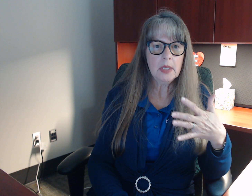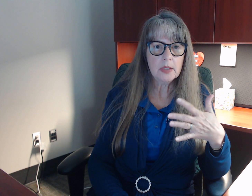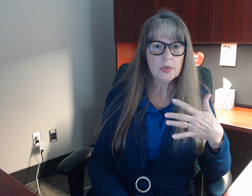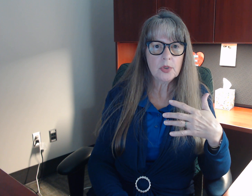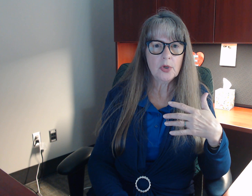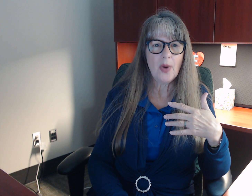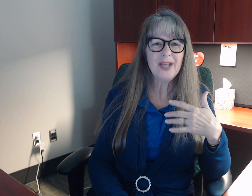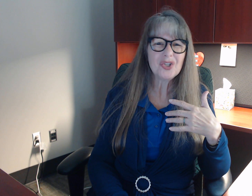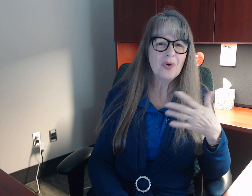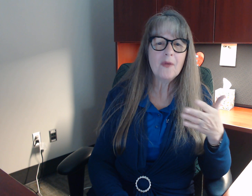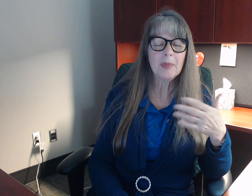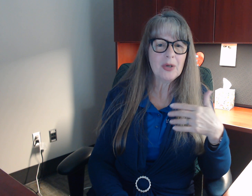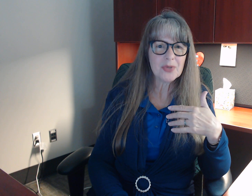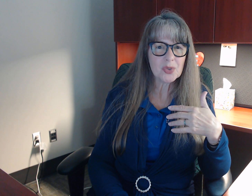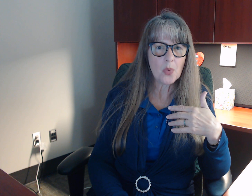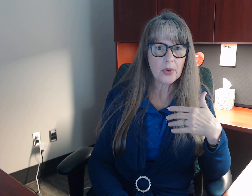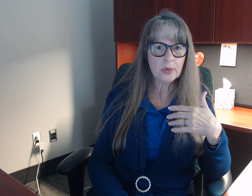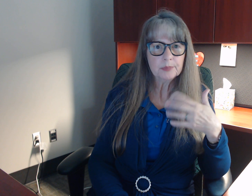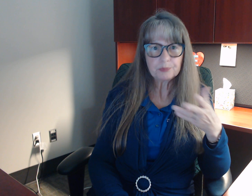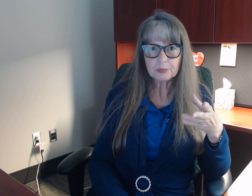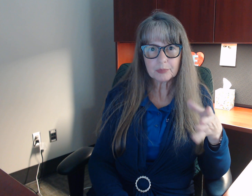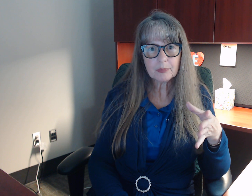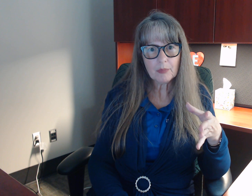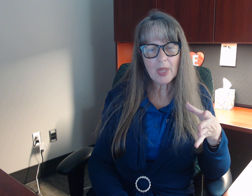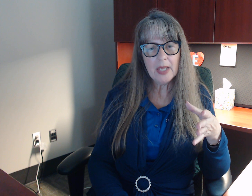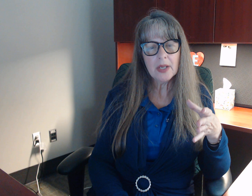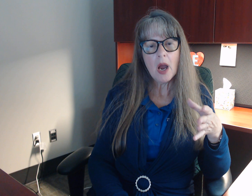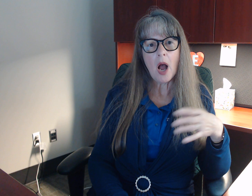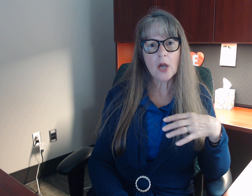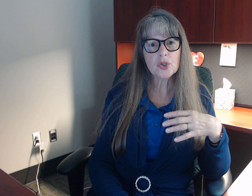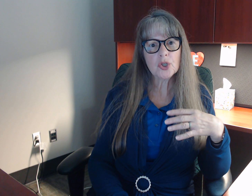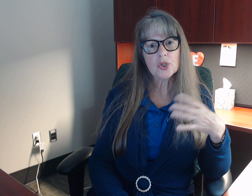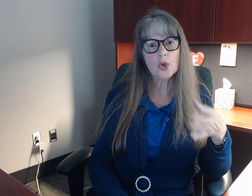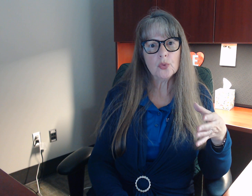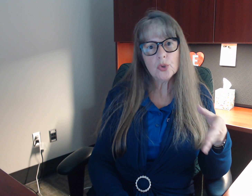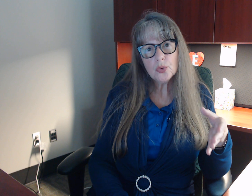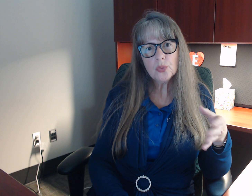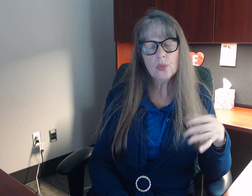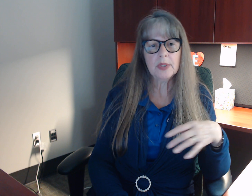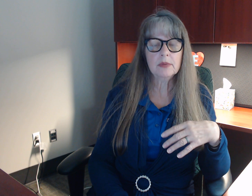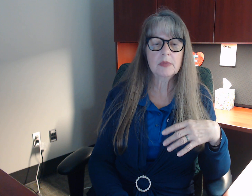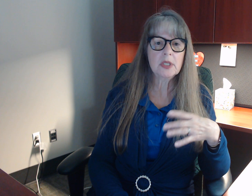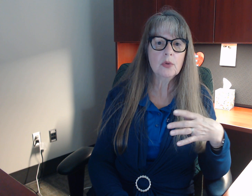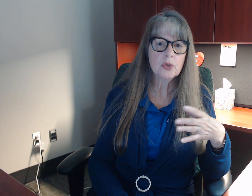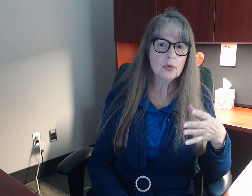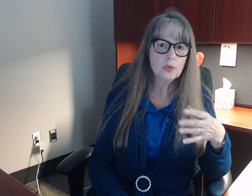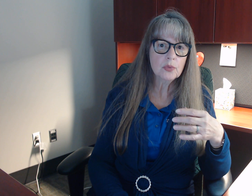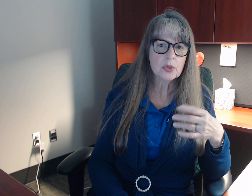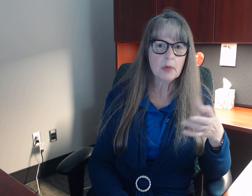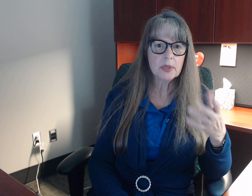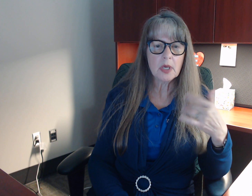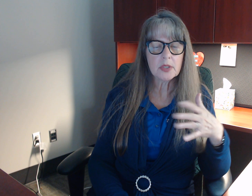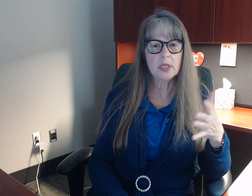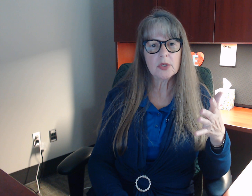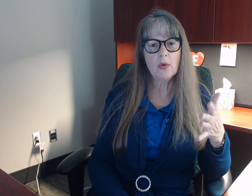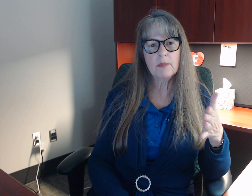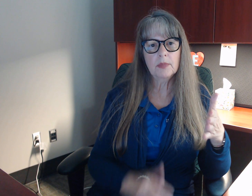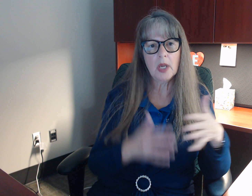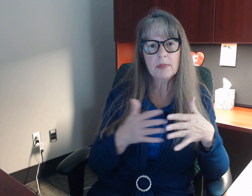is. H2O, everybody knows that's water. And oxygen is O2 and CO2 is carbon dioxide. So a lot of people